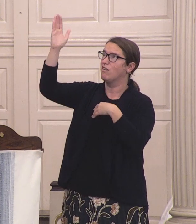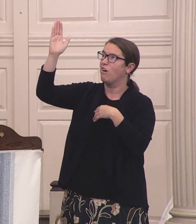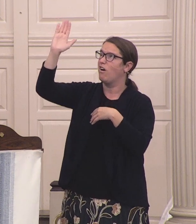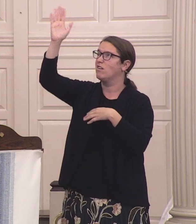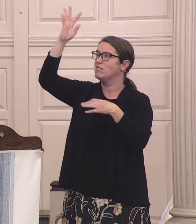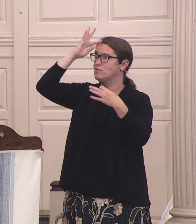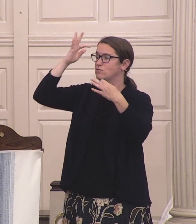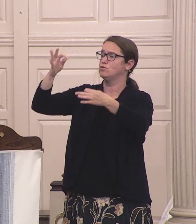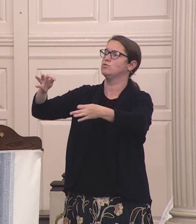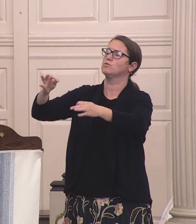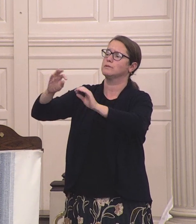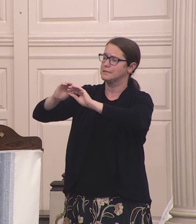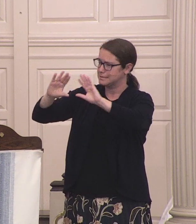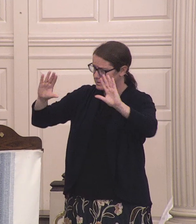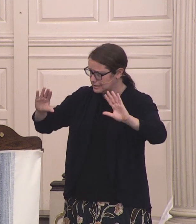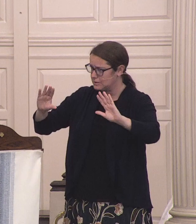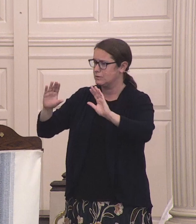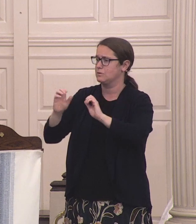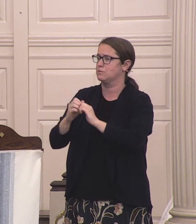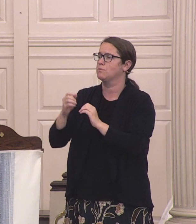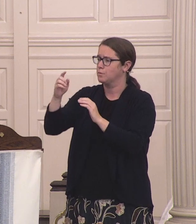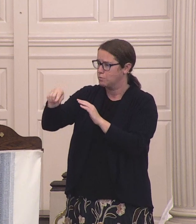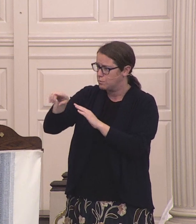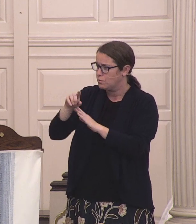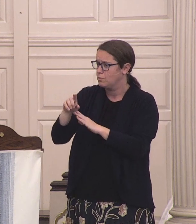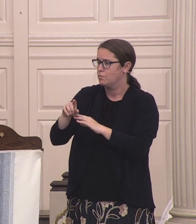choice among you that through my mouth